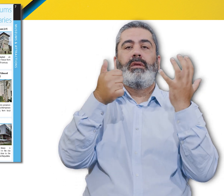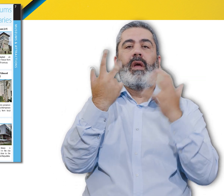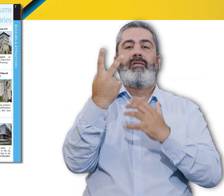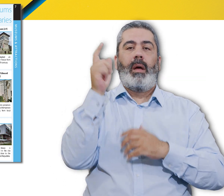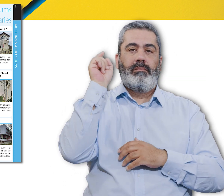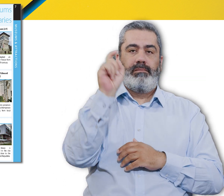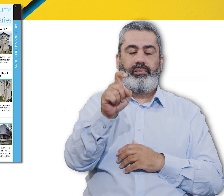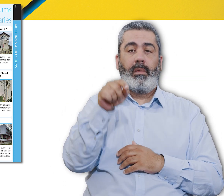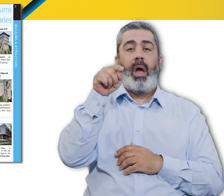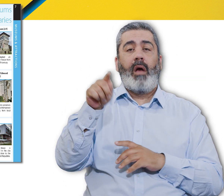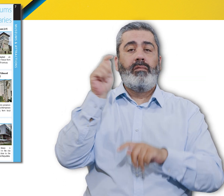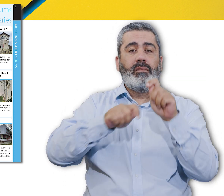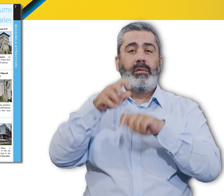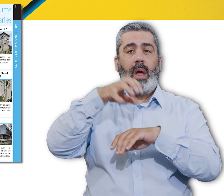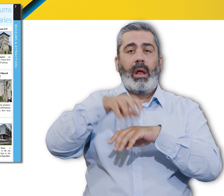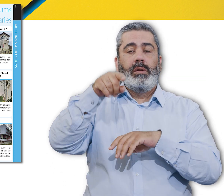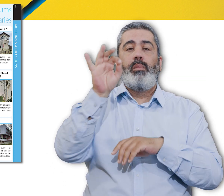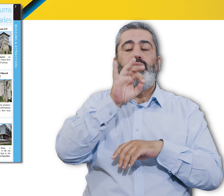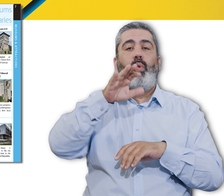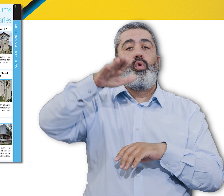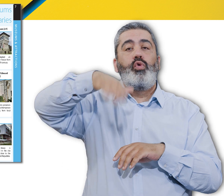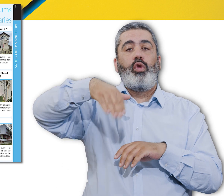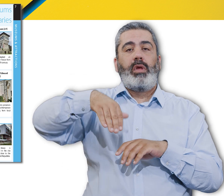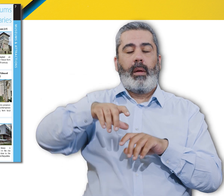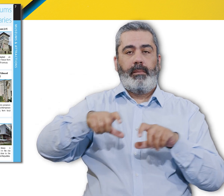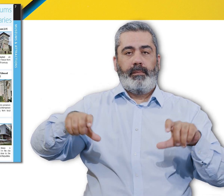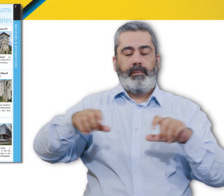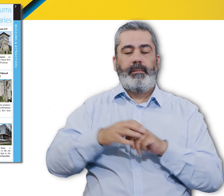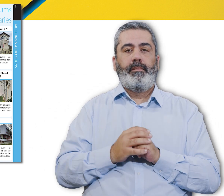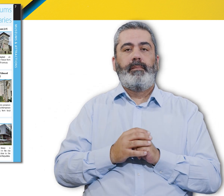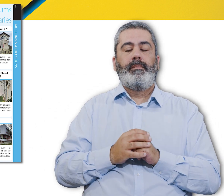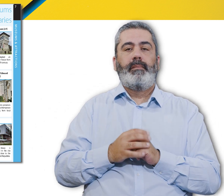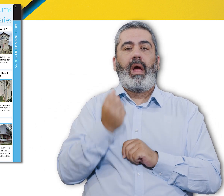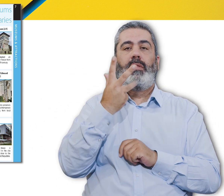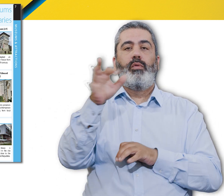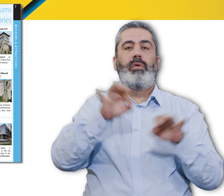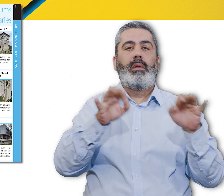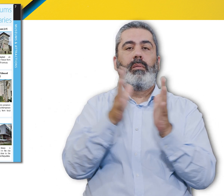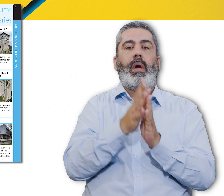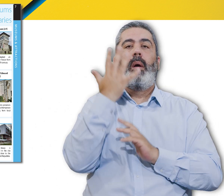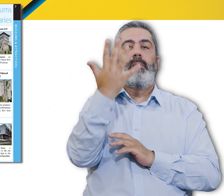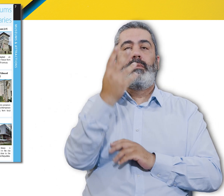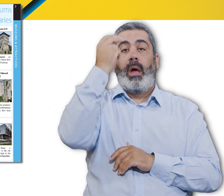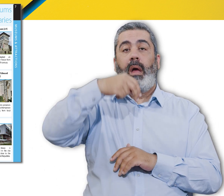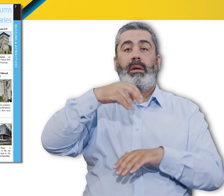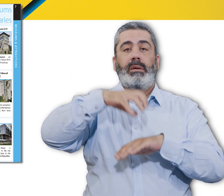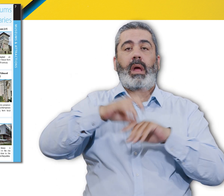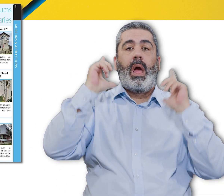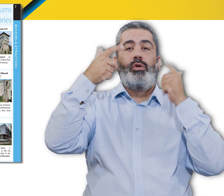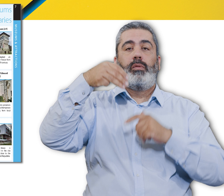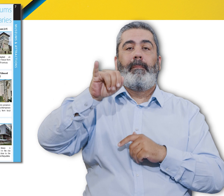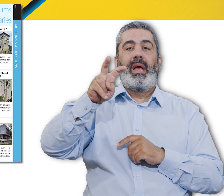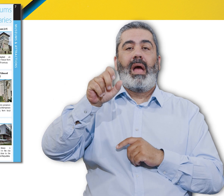number 67. The transformed church is situated on the southern part of the castle. St. Michael